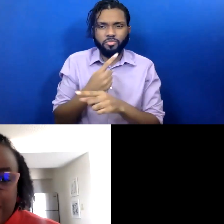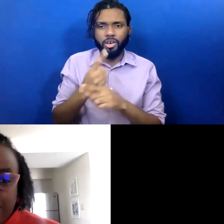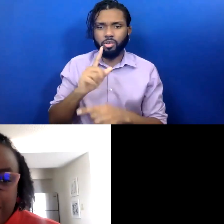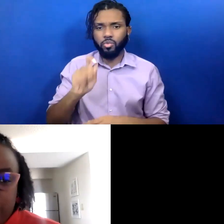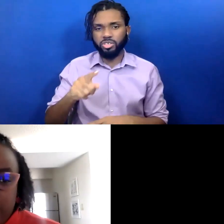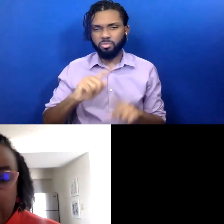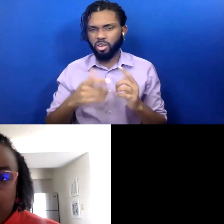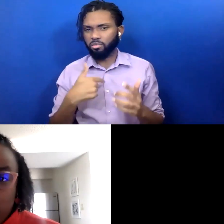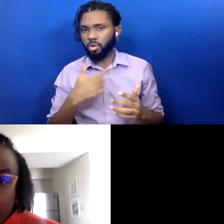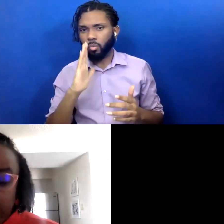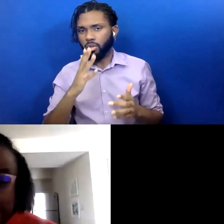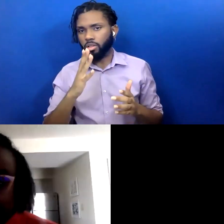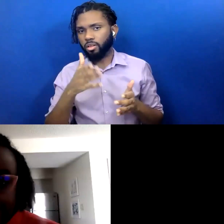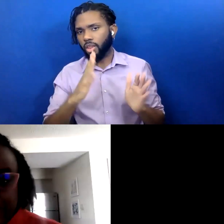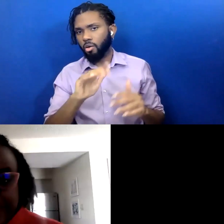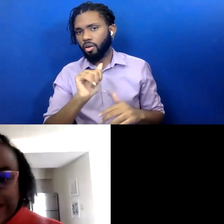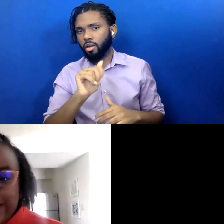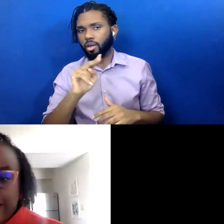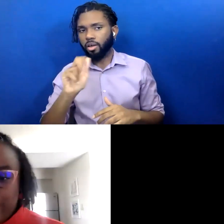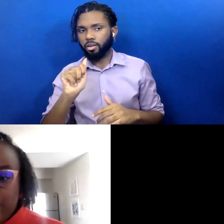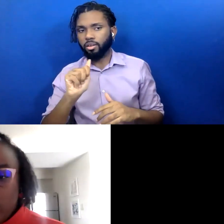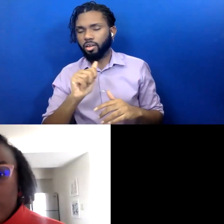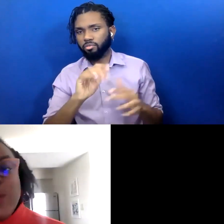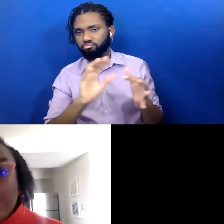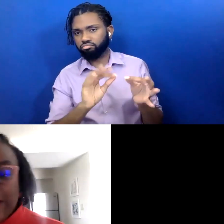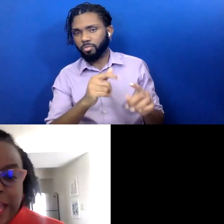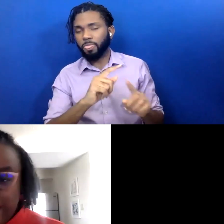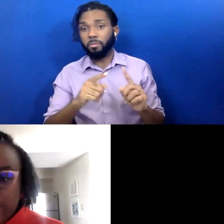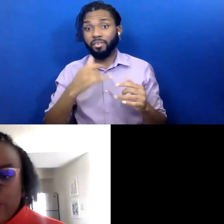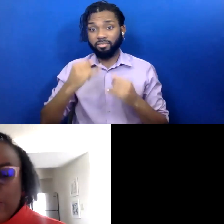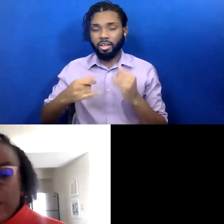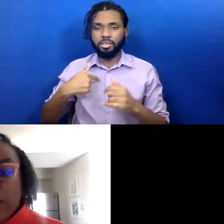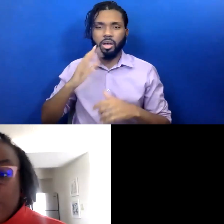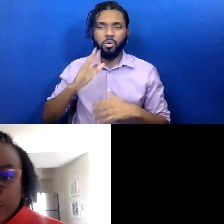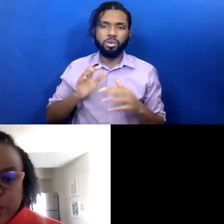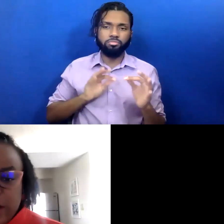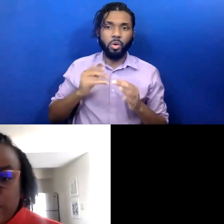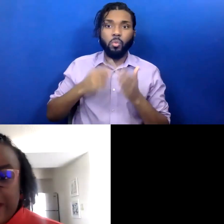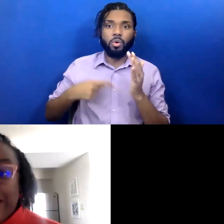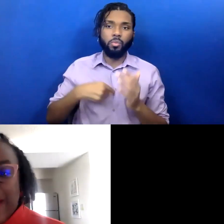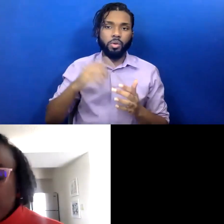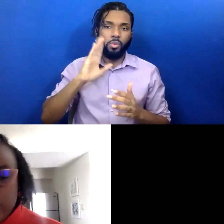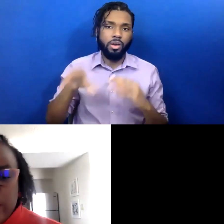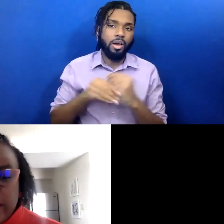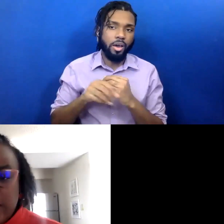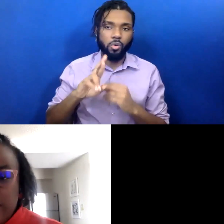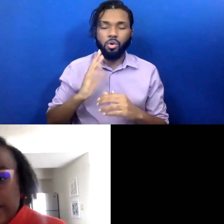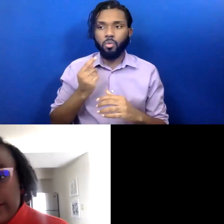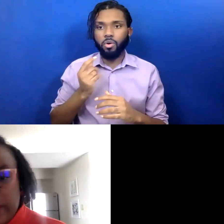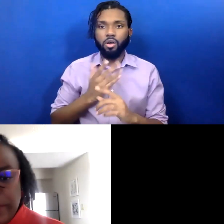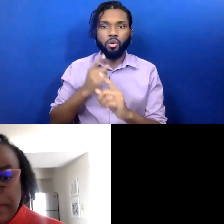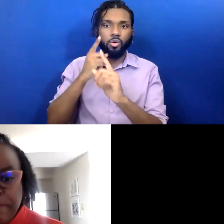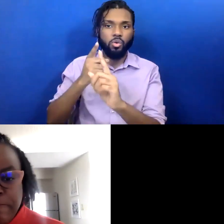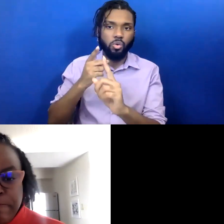talk about that, and then I will end up by saying a little bit what we would have added or what our goals were, what the impact we wanted